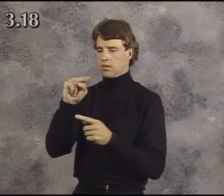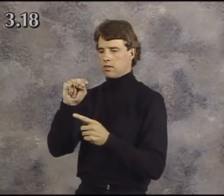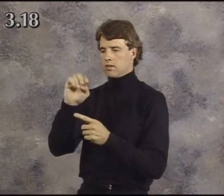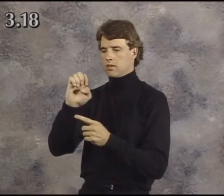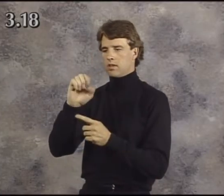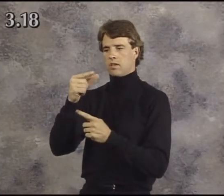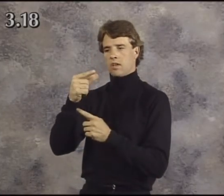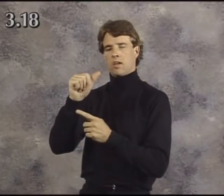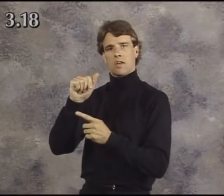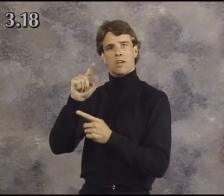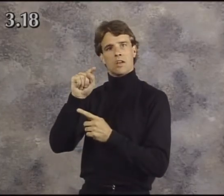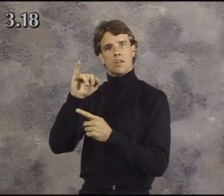demonstrated in ASL.